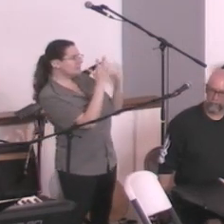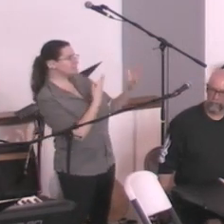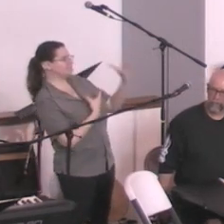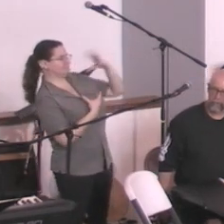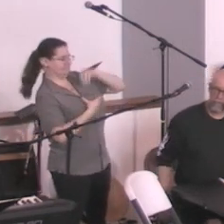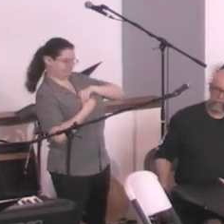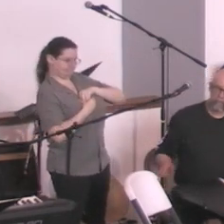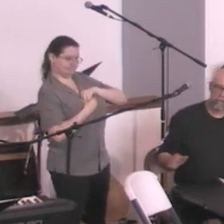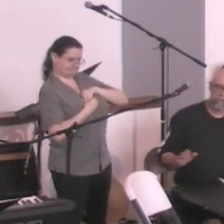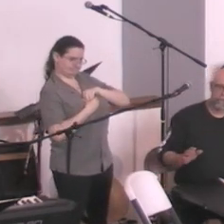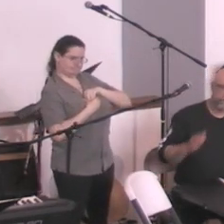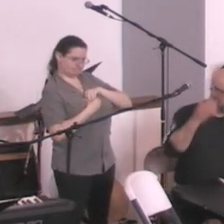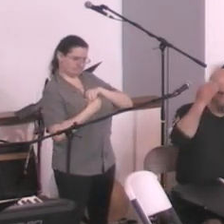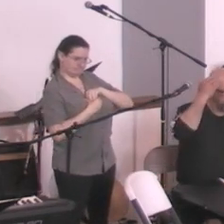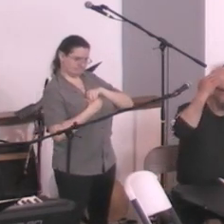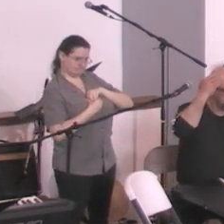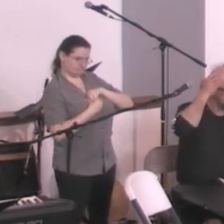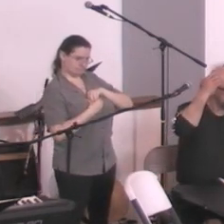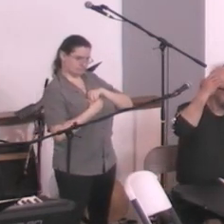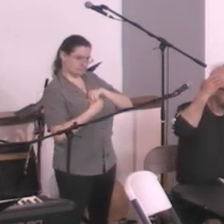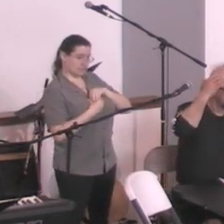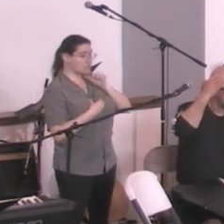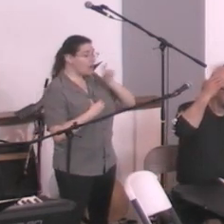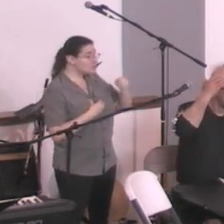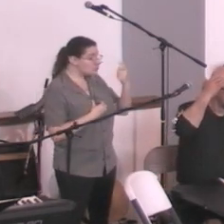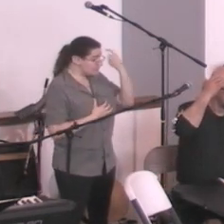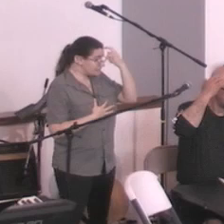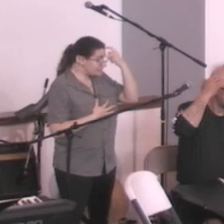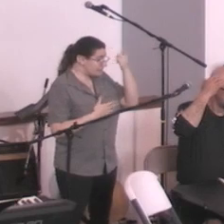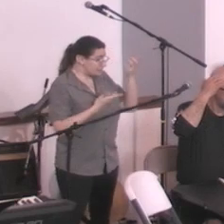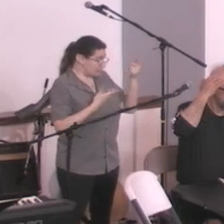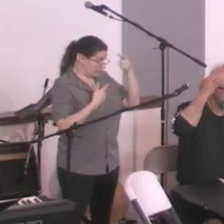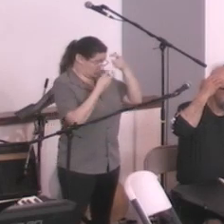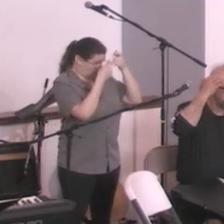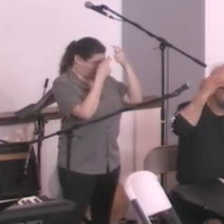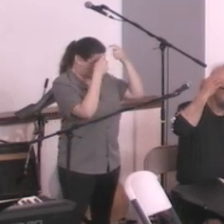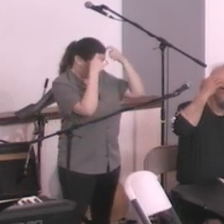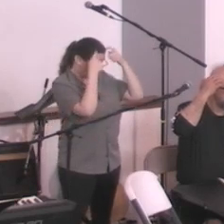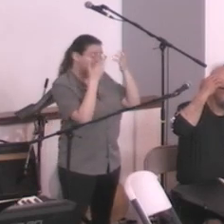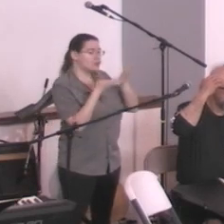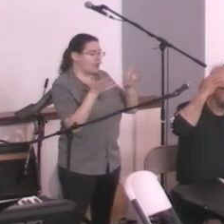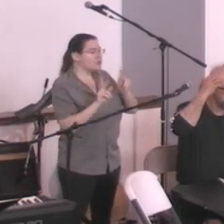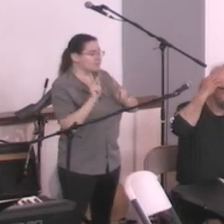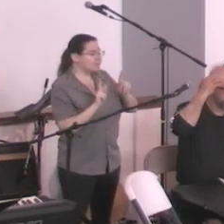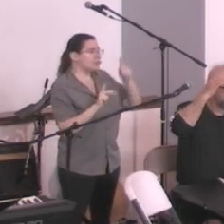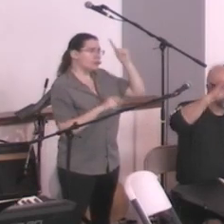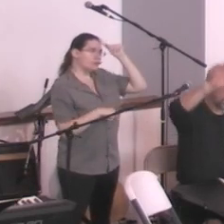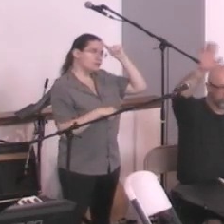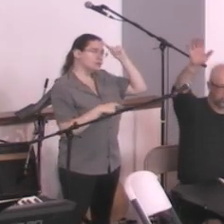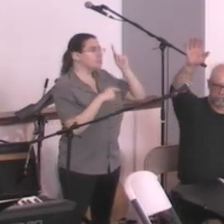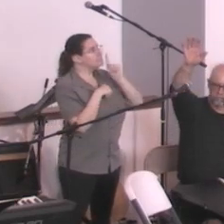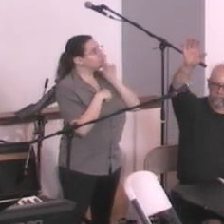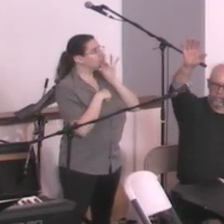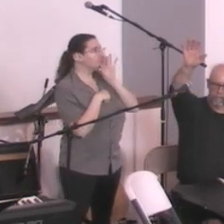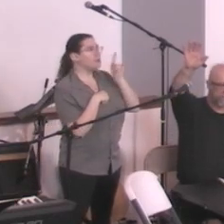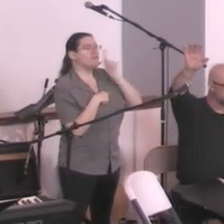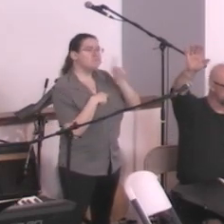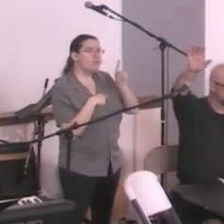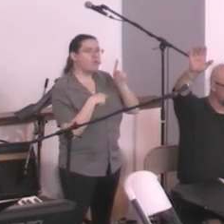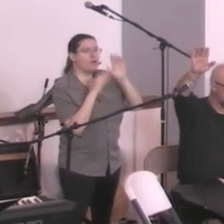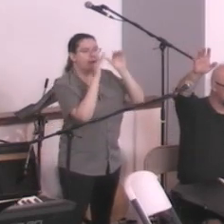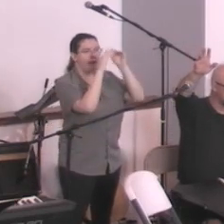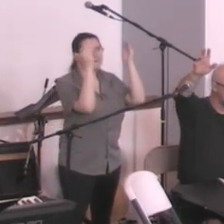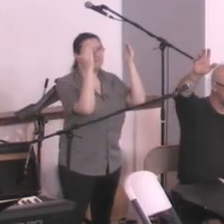Savior. Not just here, because a lot of people say the prayer just to bail them out. Anybody